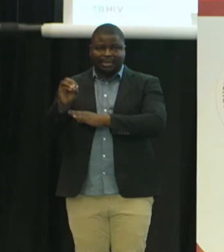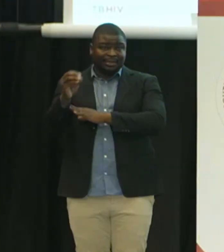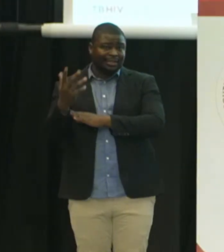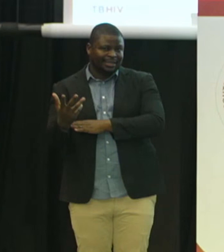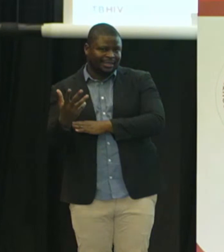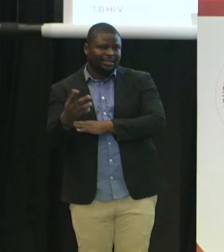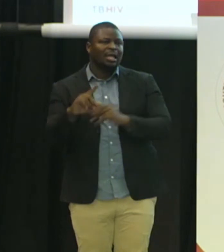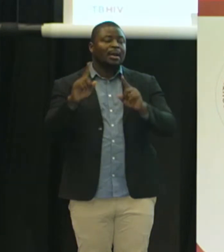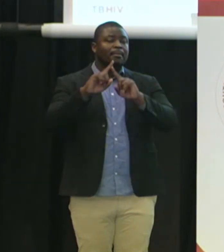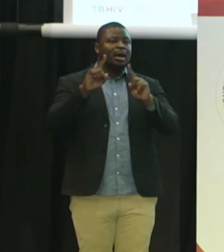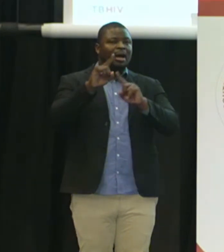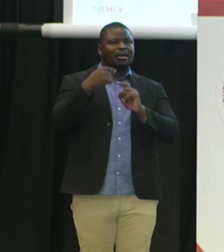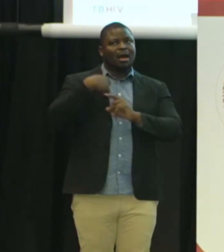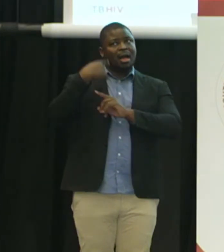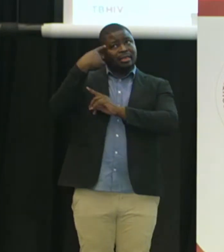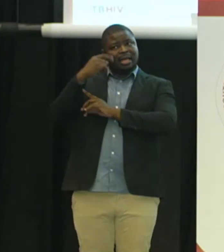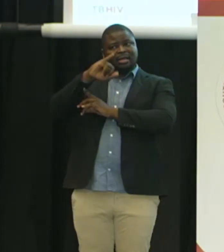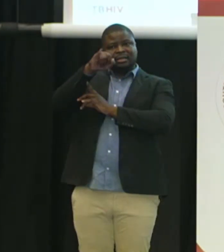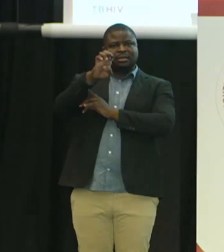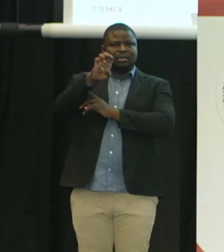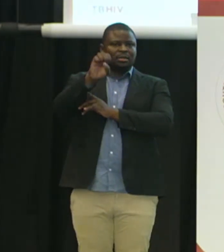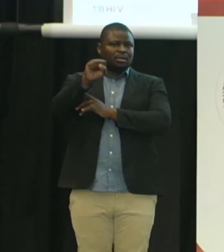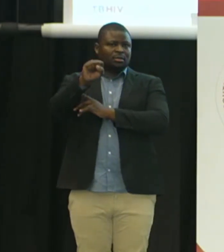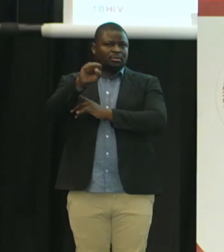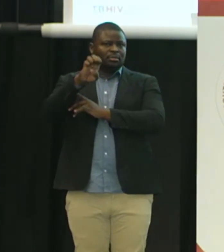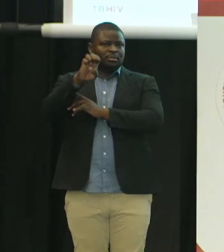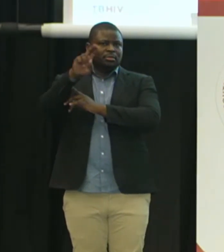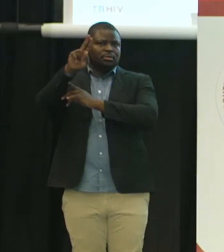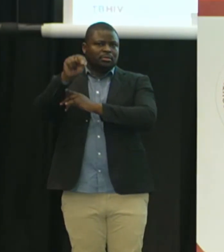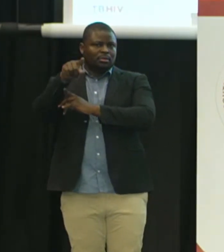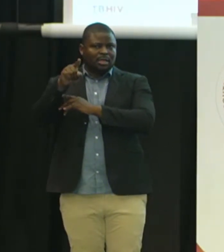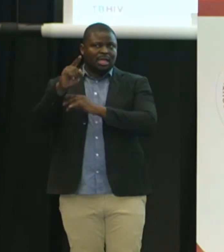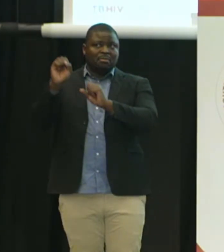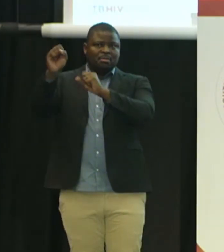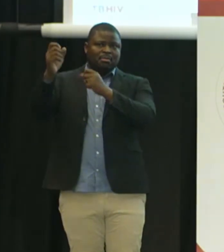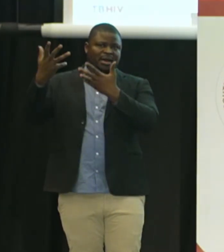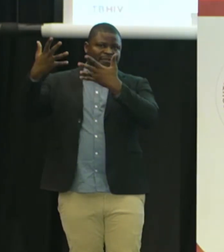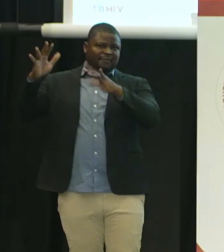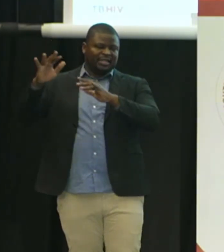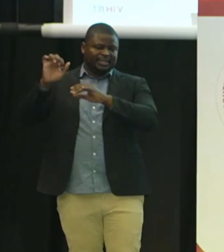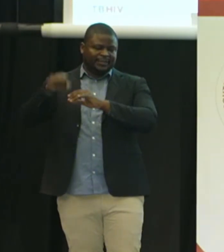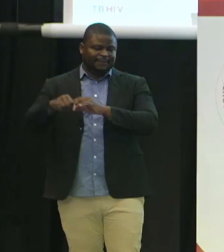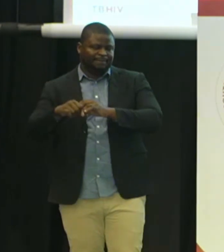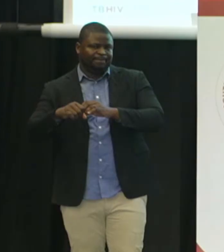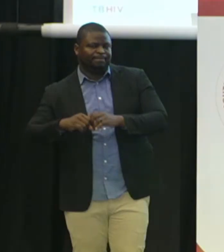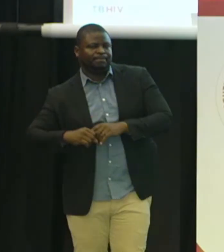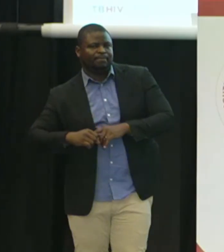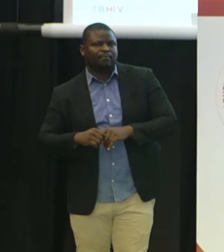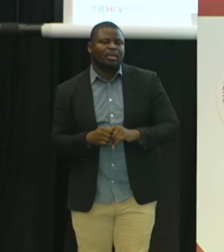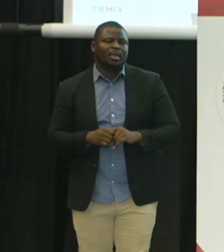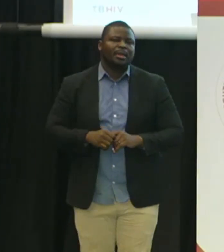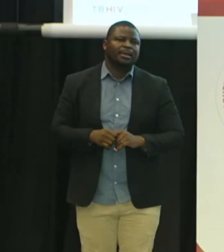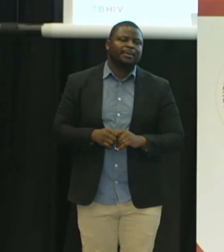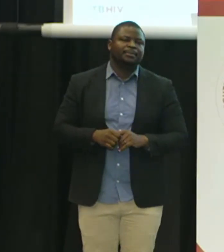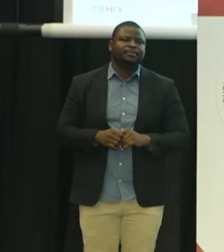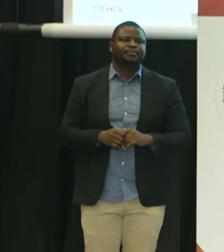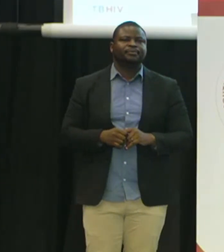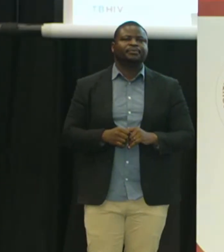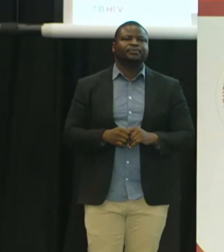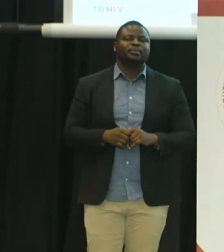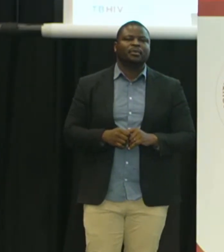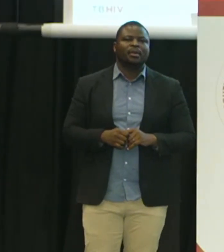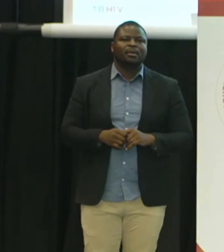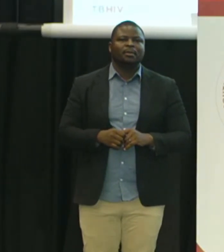James presented a little bit earlier in the PWID population, are HIV infected, or people living with